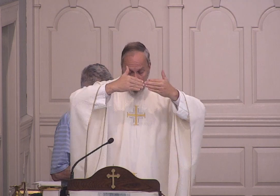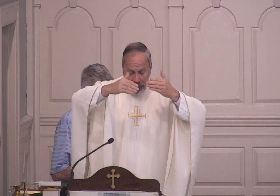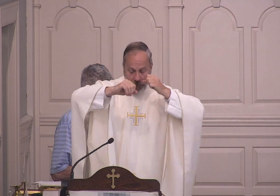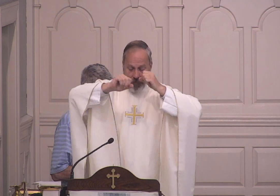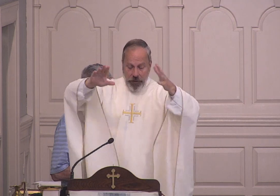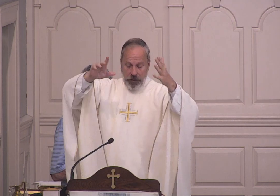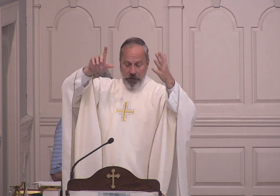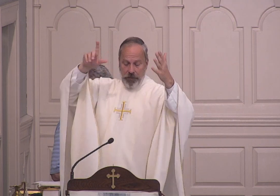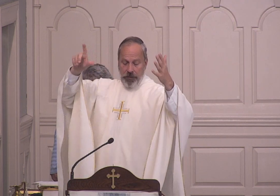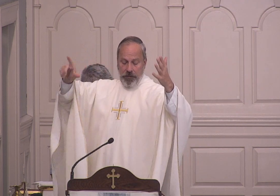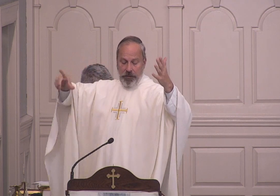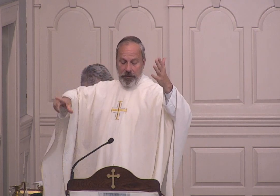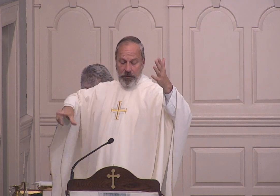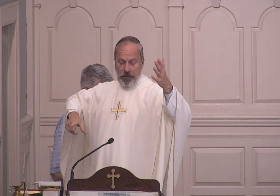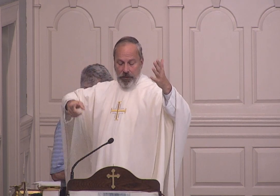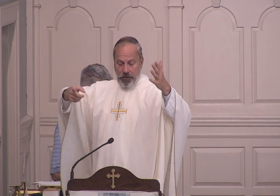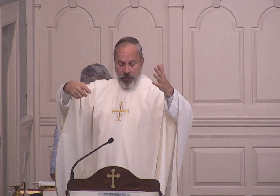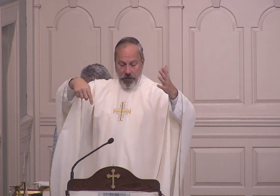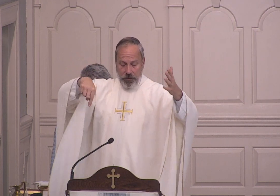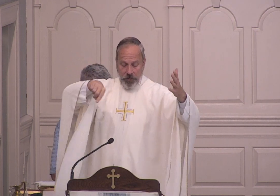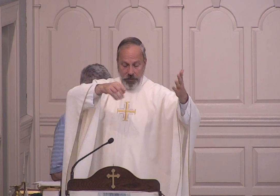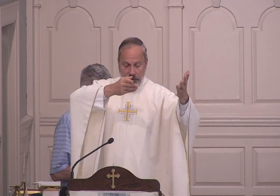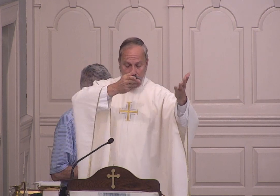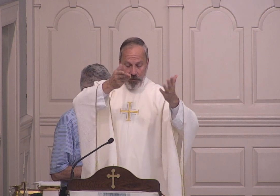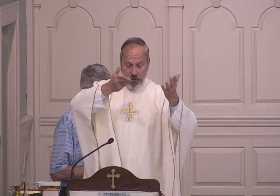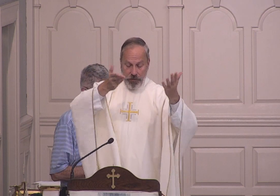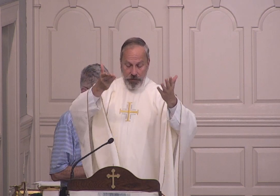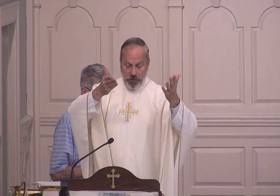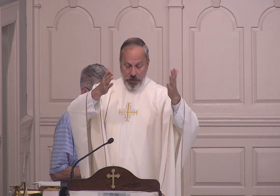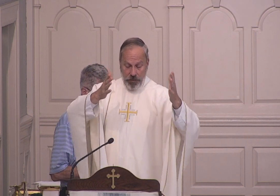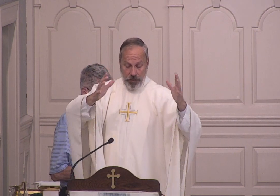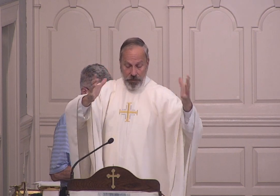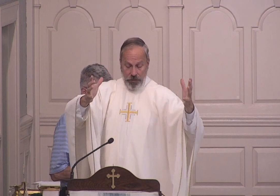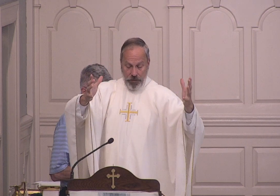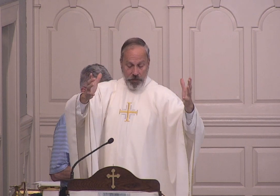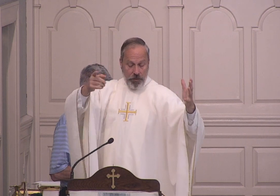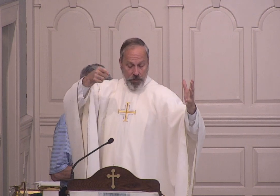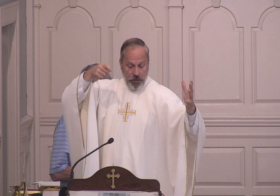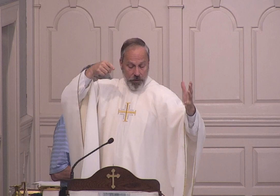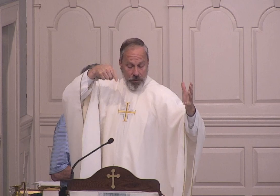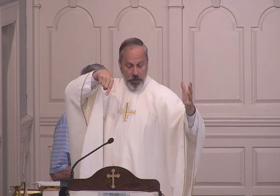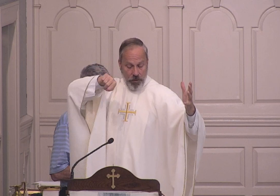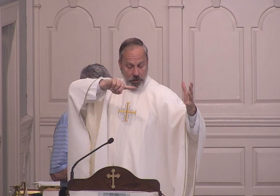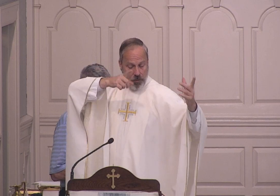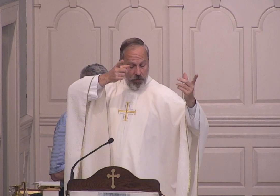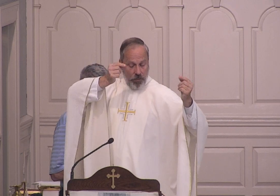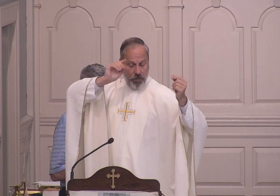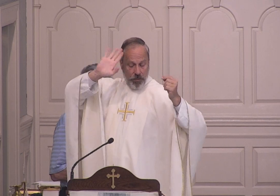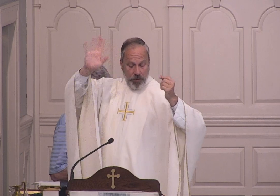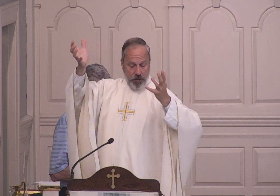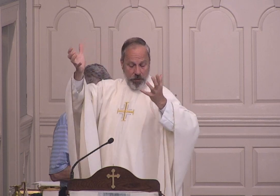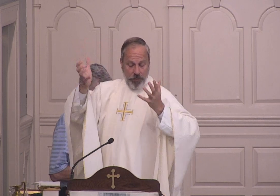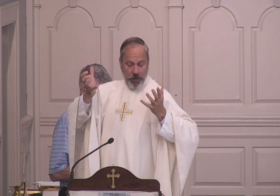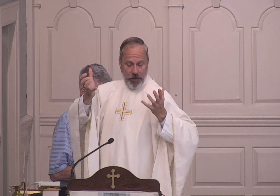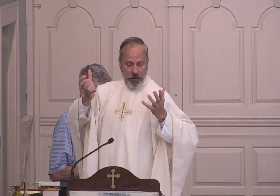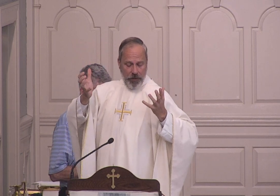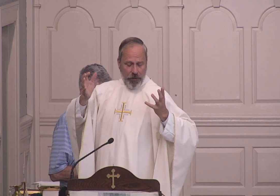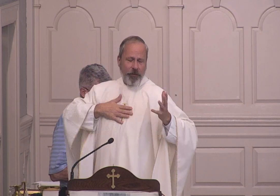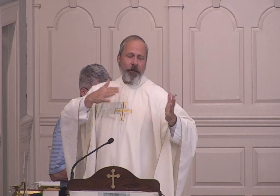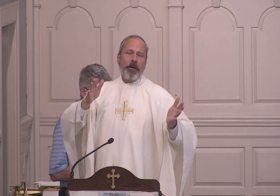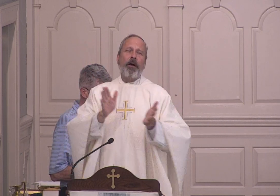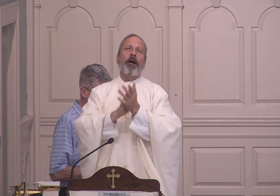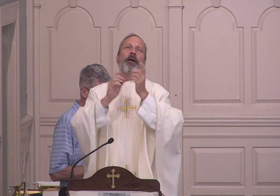Bless the Lord, all you angels, you ministers who do his will.